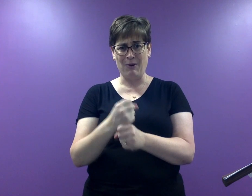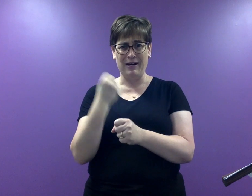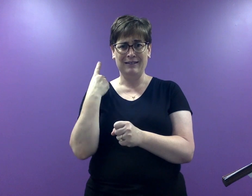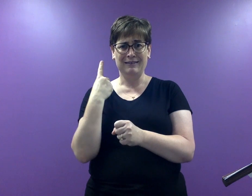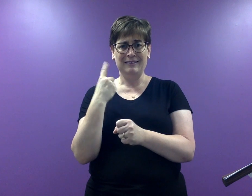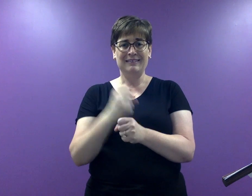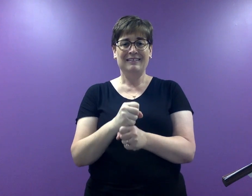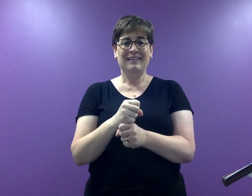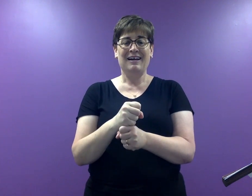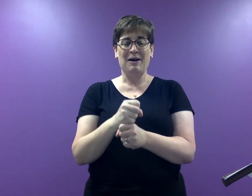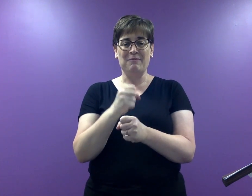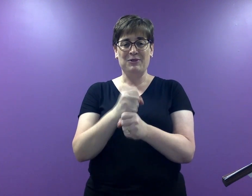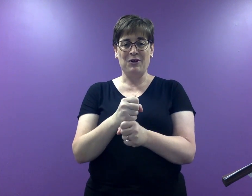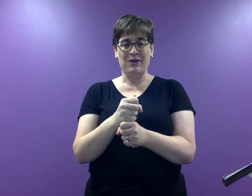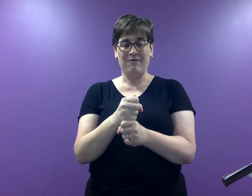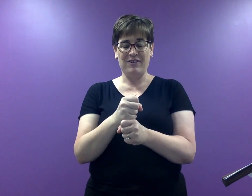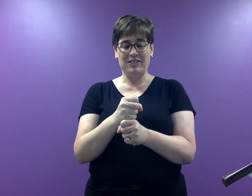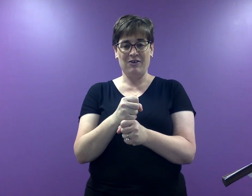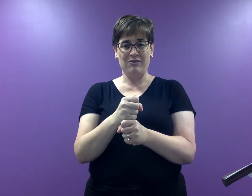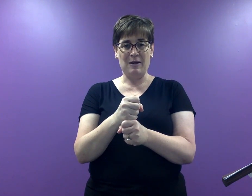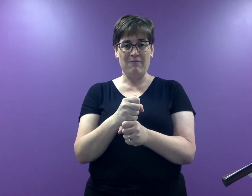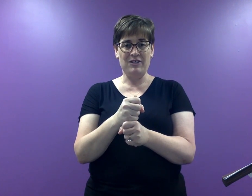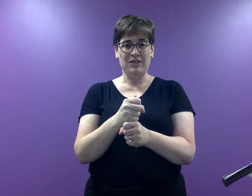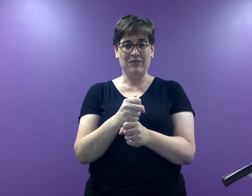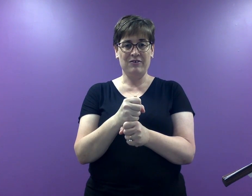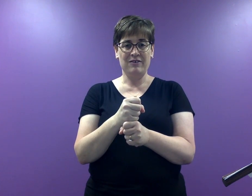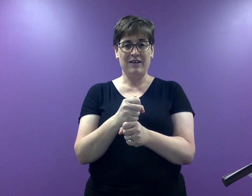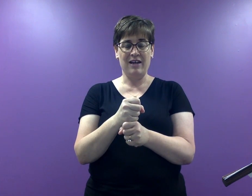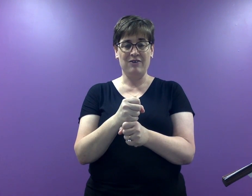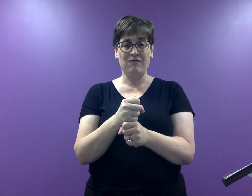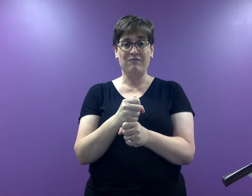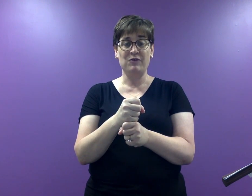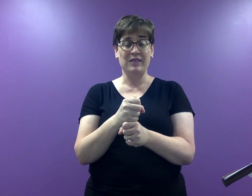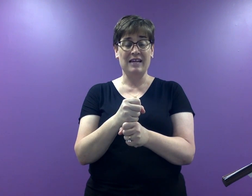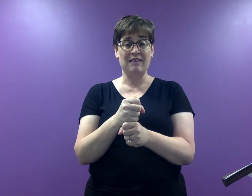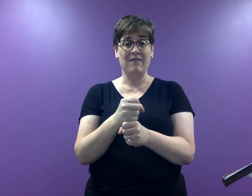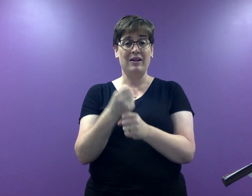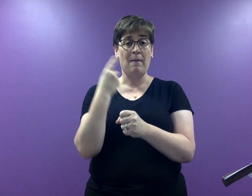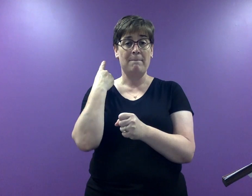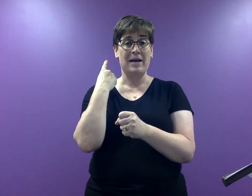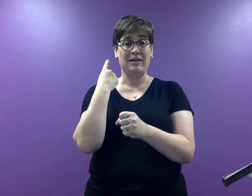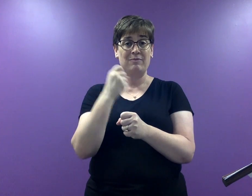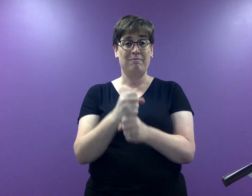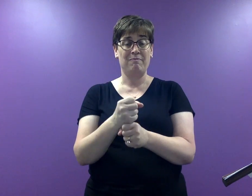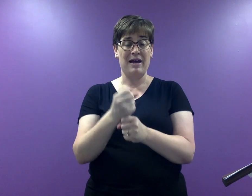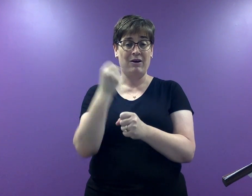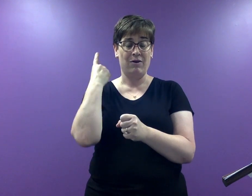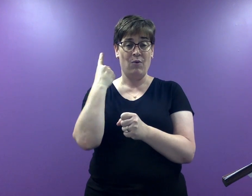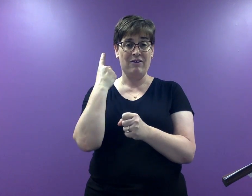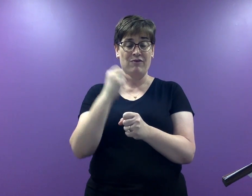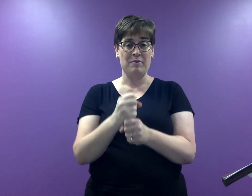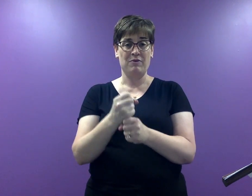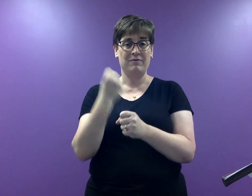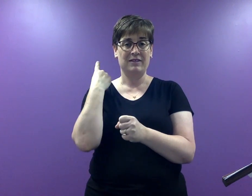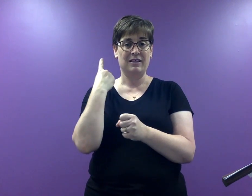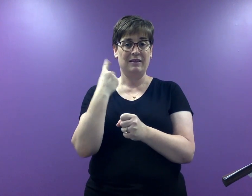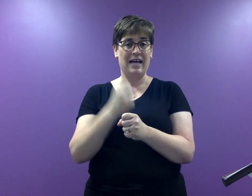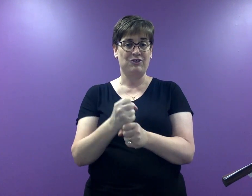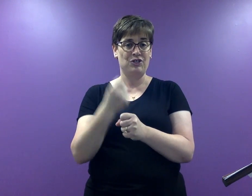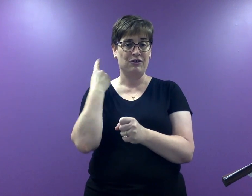sorry. So your fists are on top of each other, and you're doing that 11 back away from you. Last year.